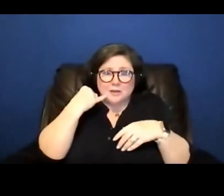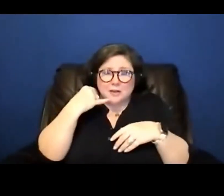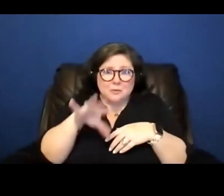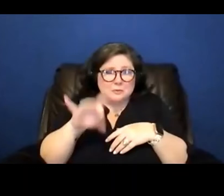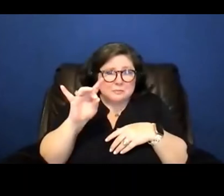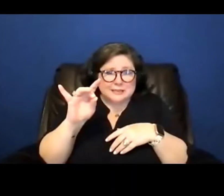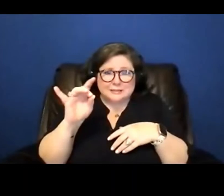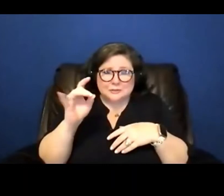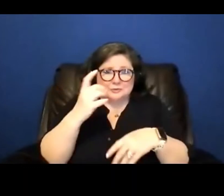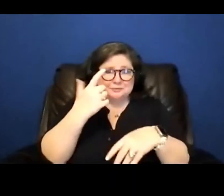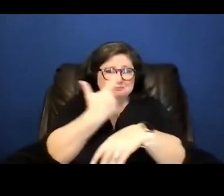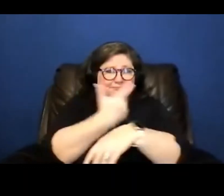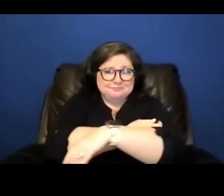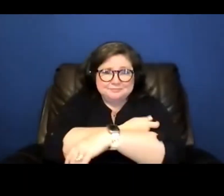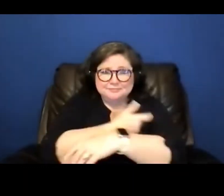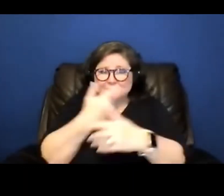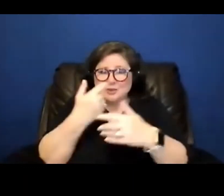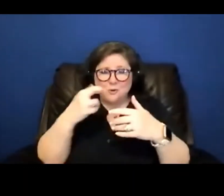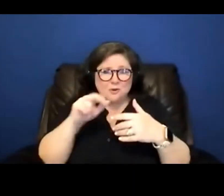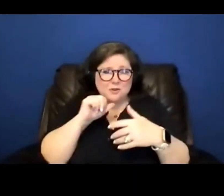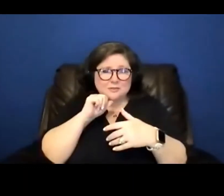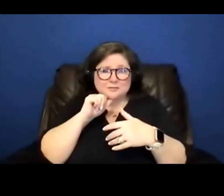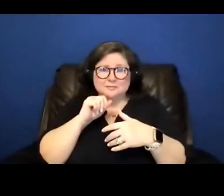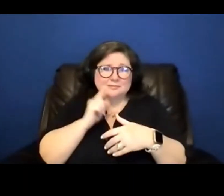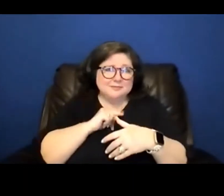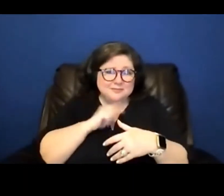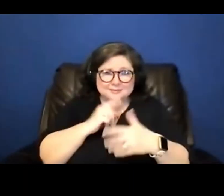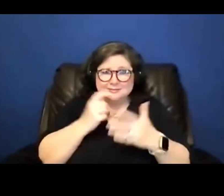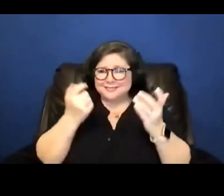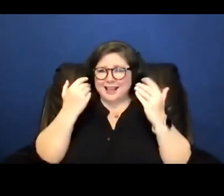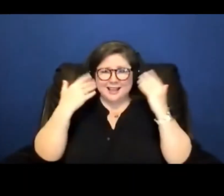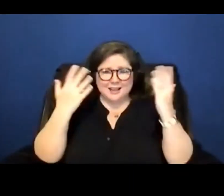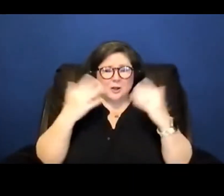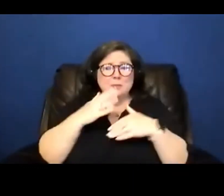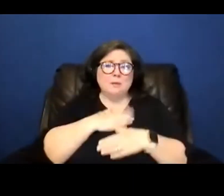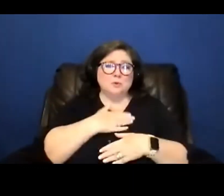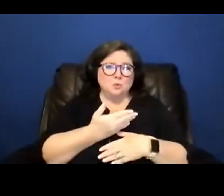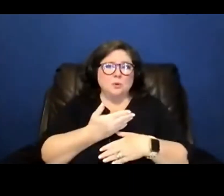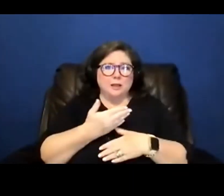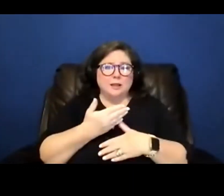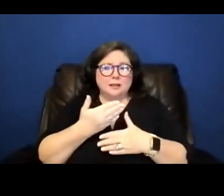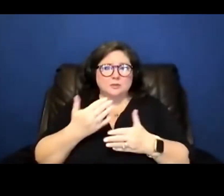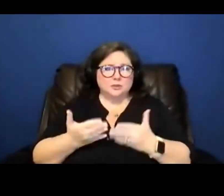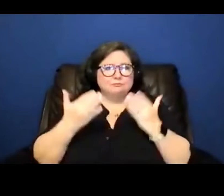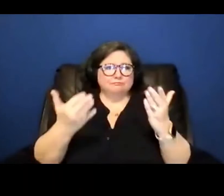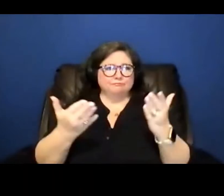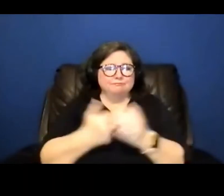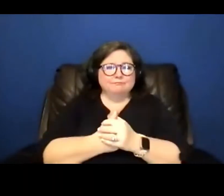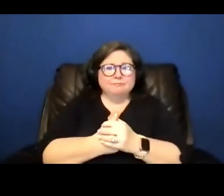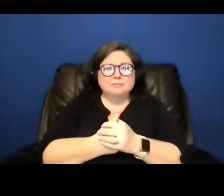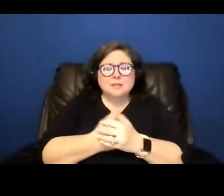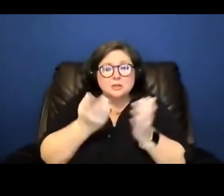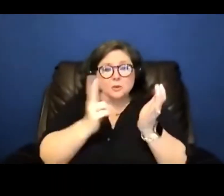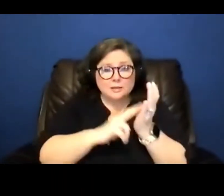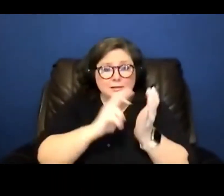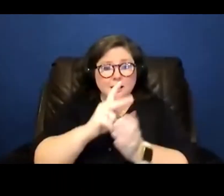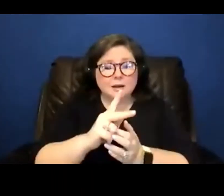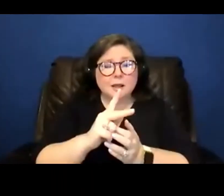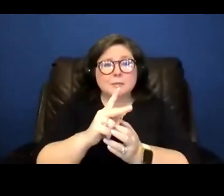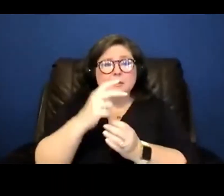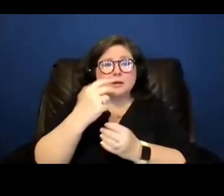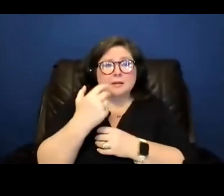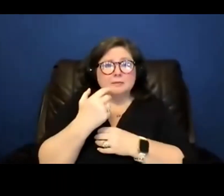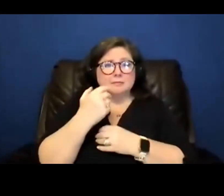chosen, what I would get. But I was willing to take that chance. And so I did. I signed up. I went out. They